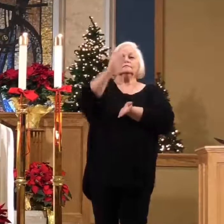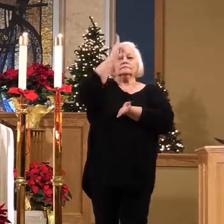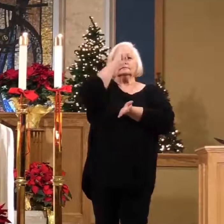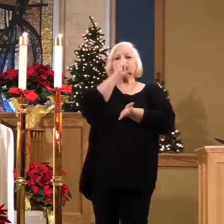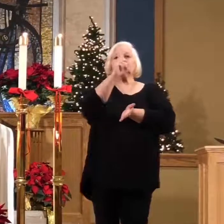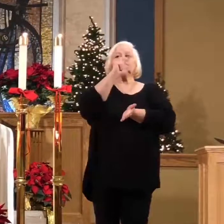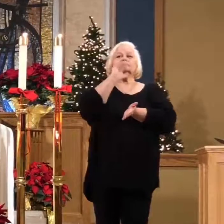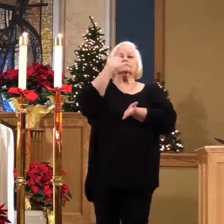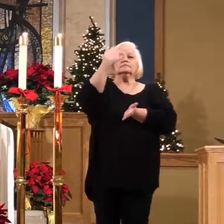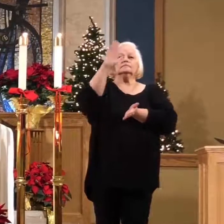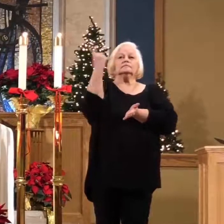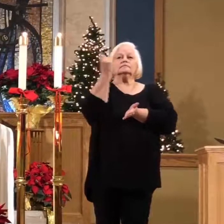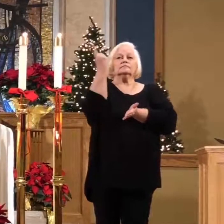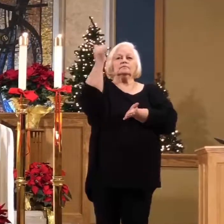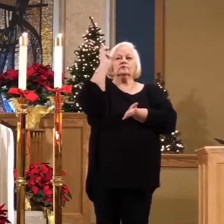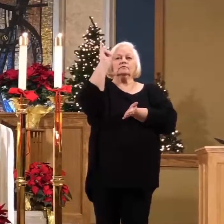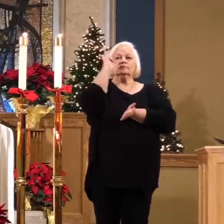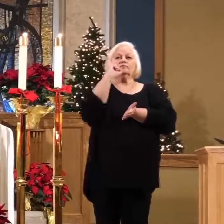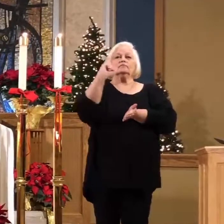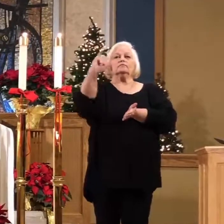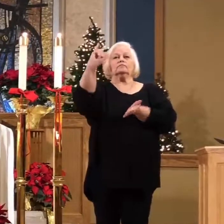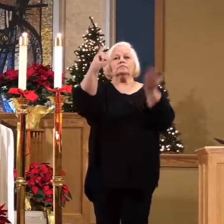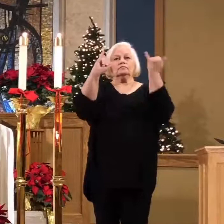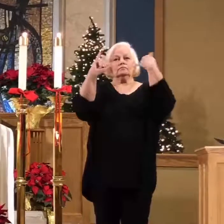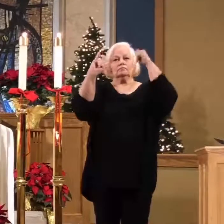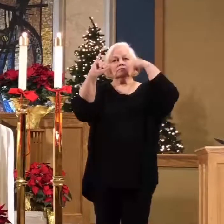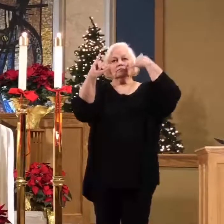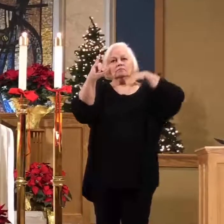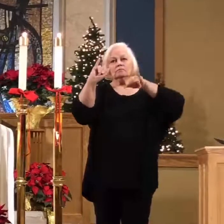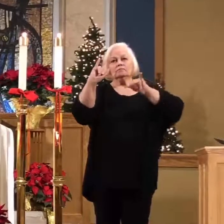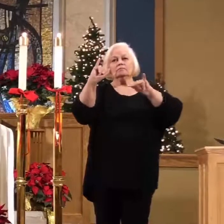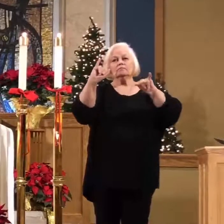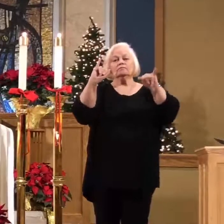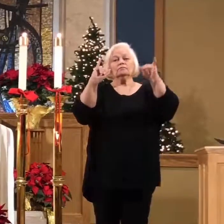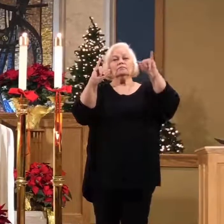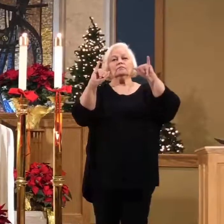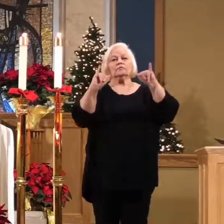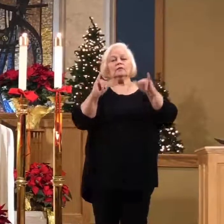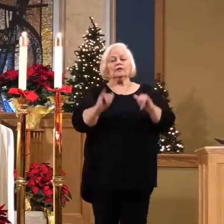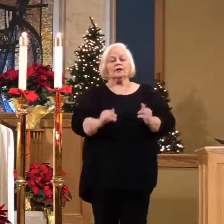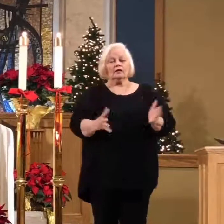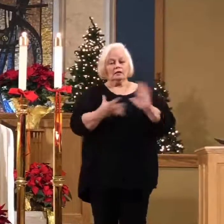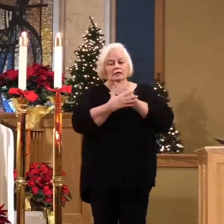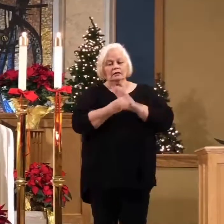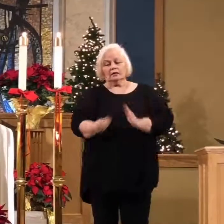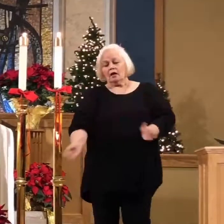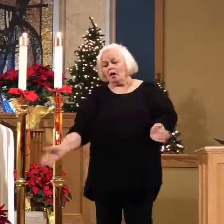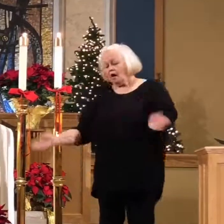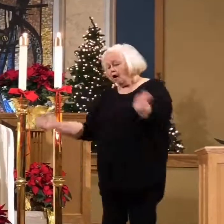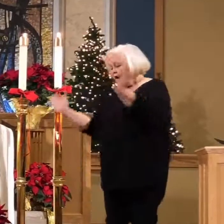all glory and honor is yours forever and ever.